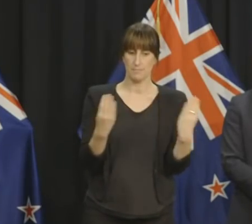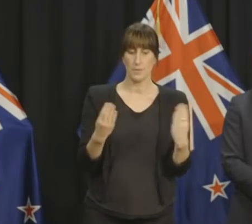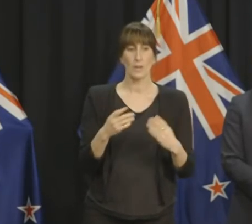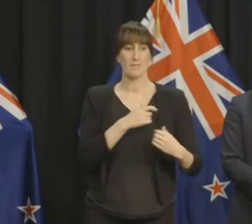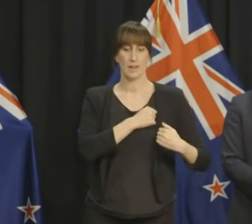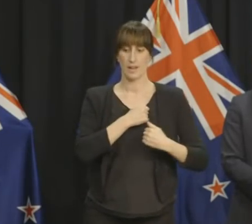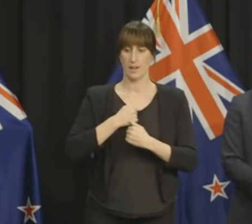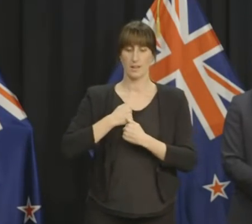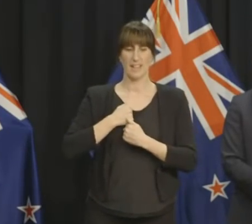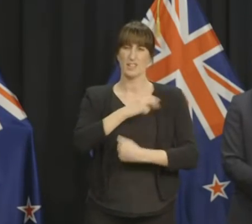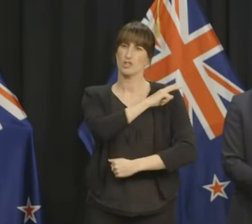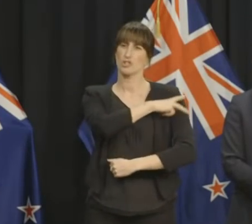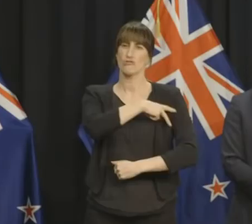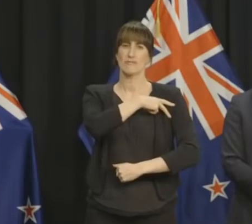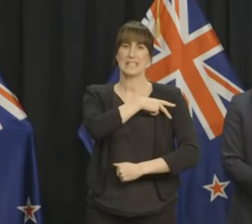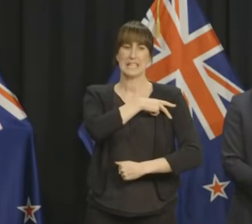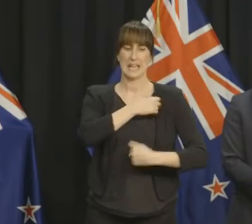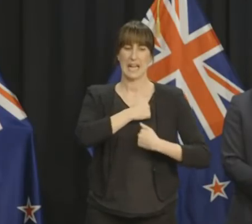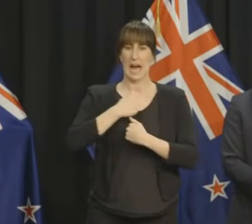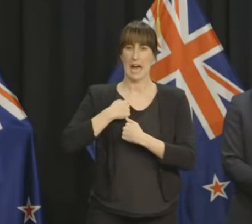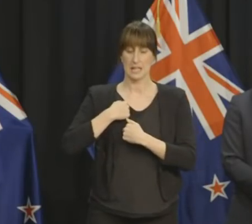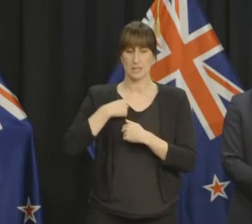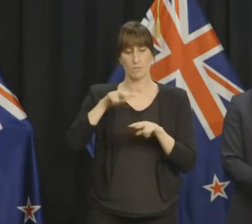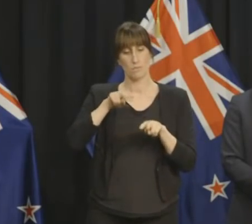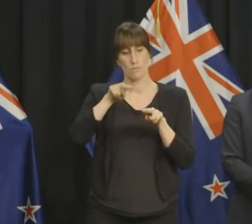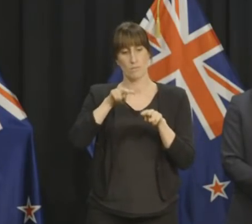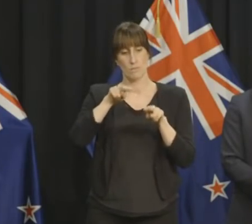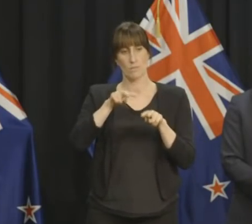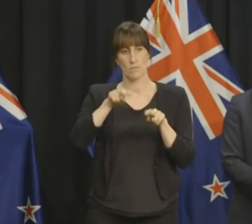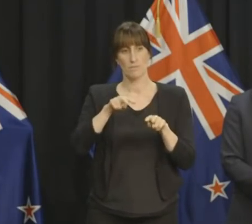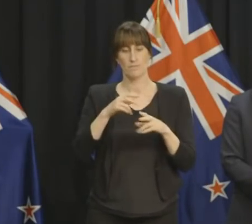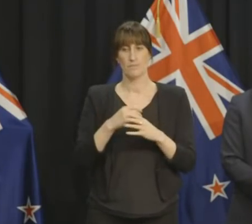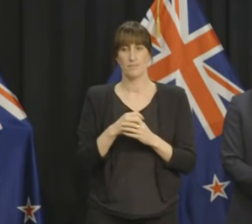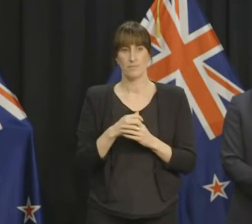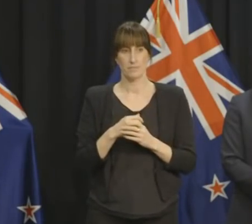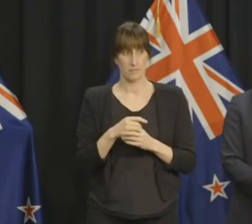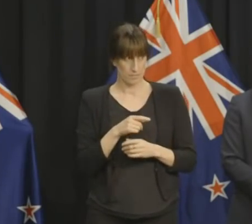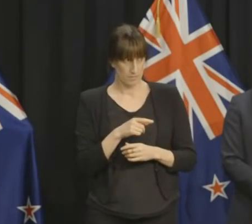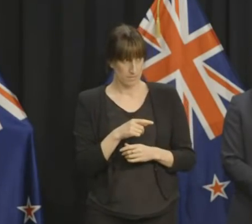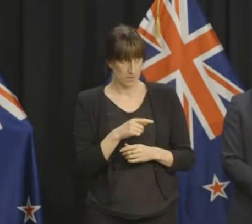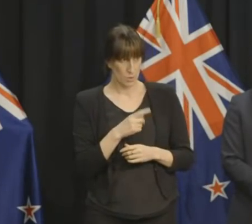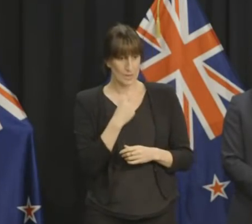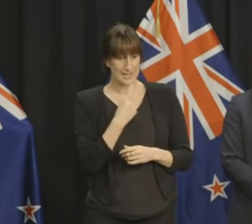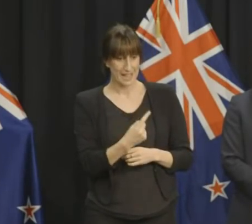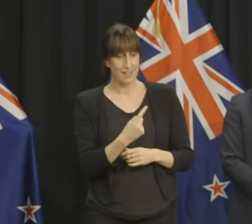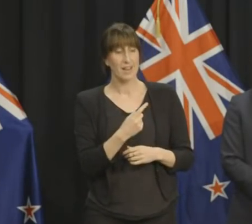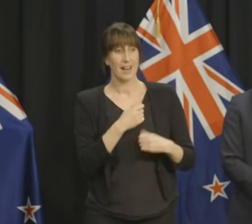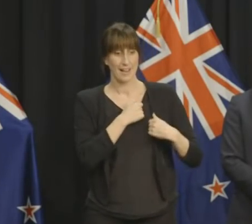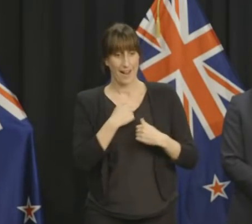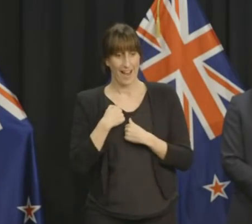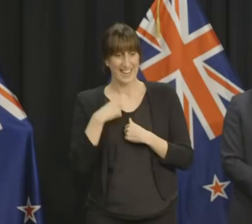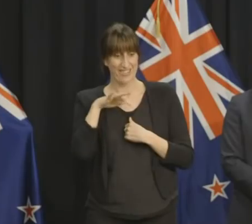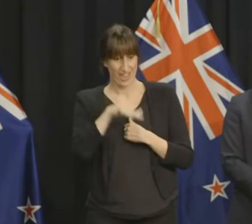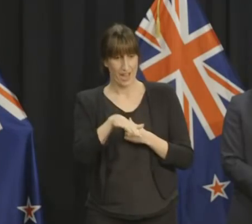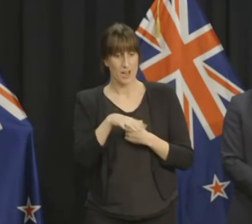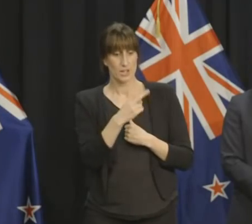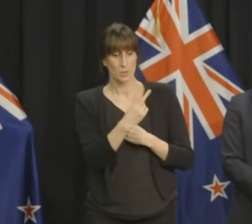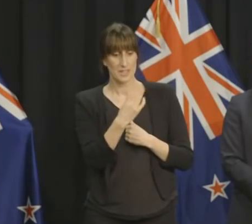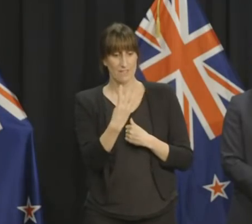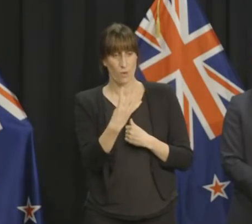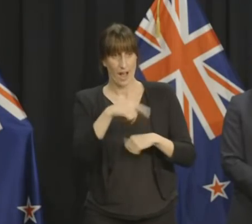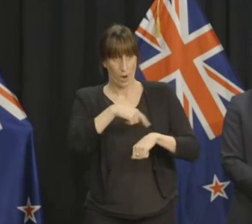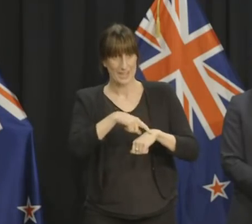on there 24/7, so it was just a standardised improvement process. You had a guard on there 24/7 and the guy still got out of there. How